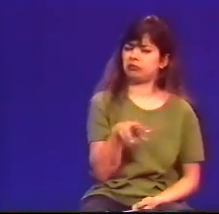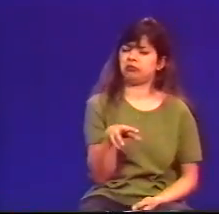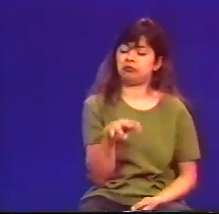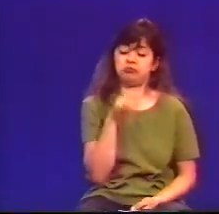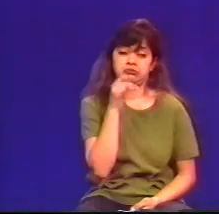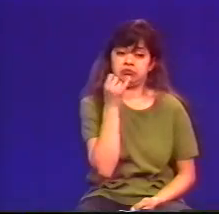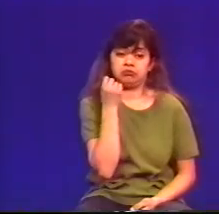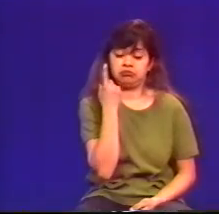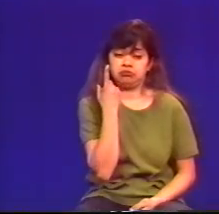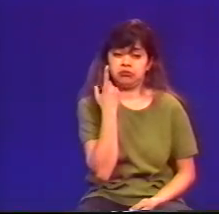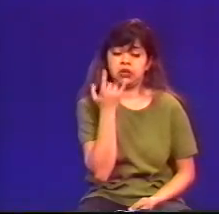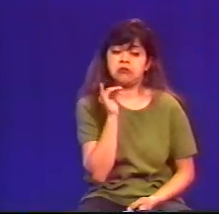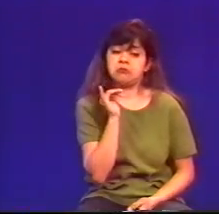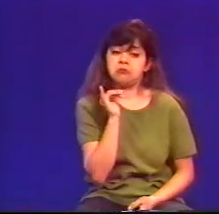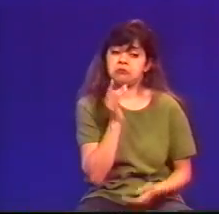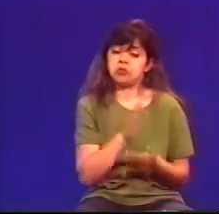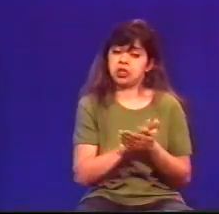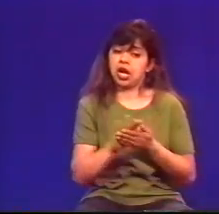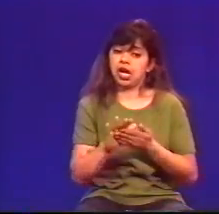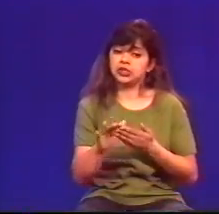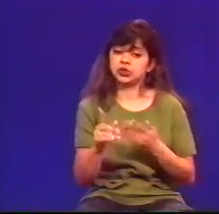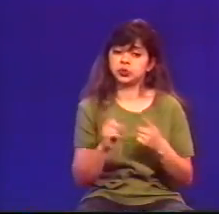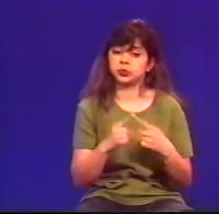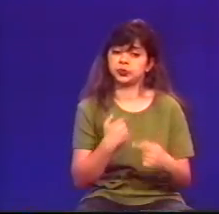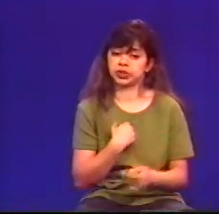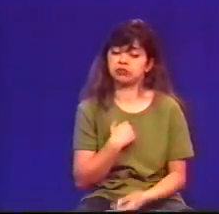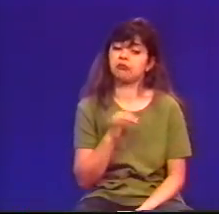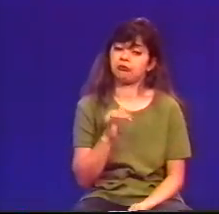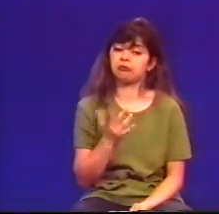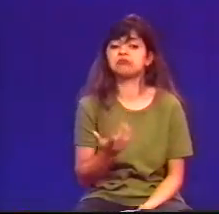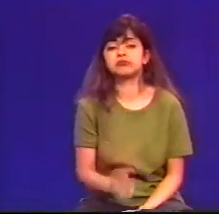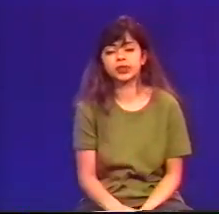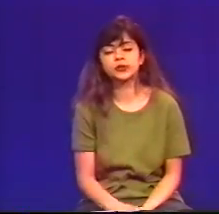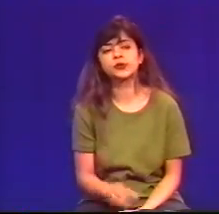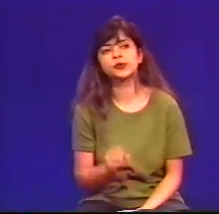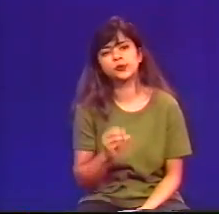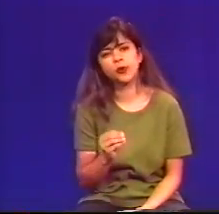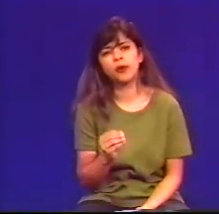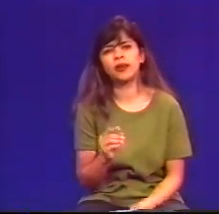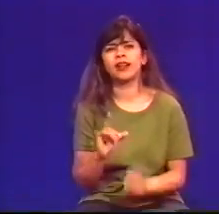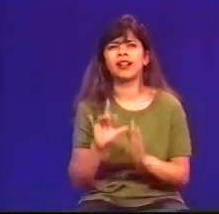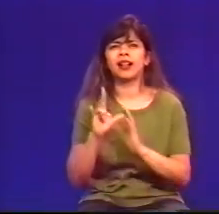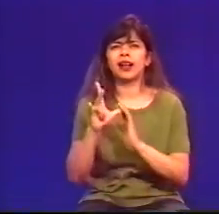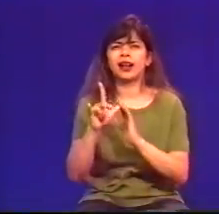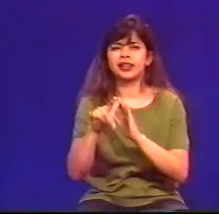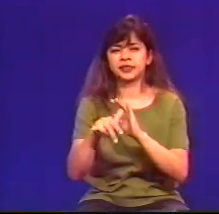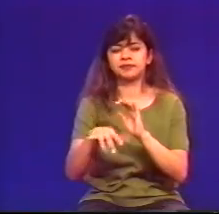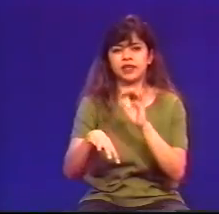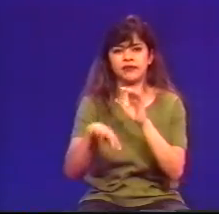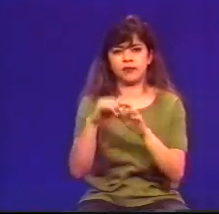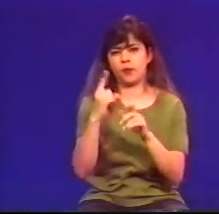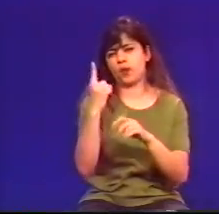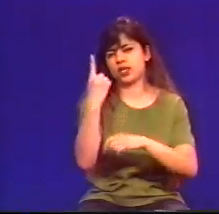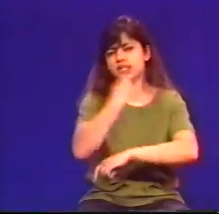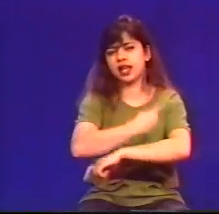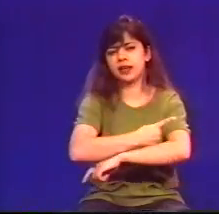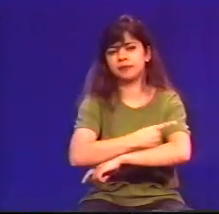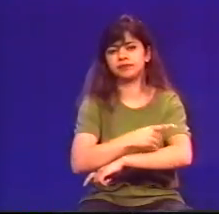said, that were done in Houston were probably not real appropriate. One of the ways that I came to know about this